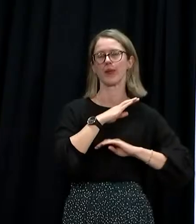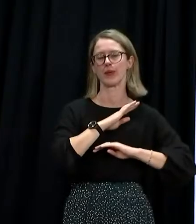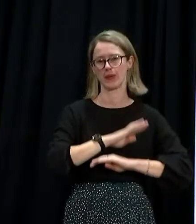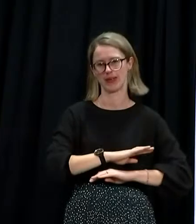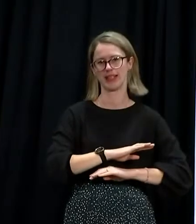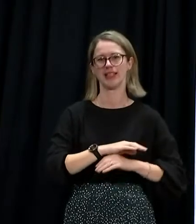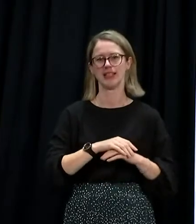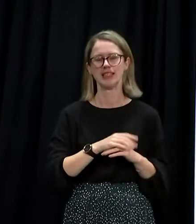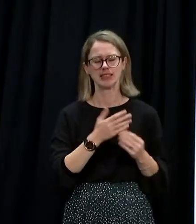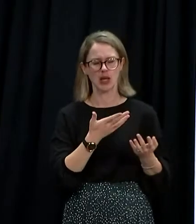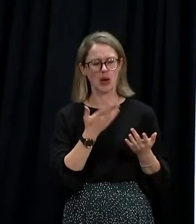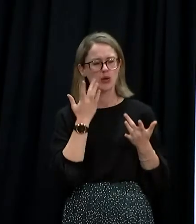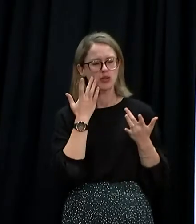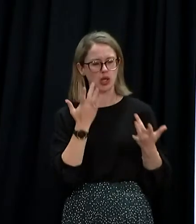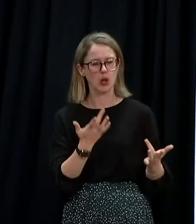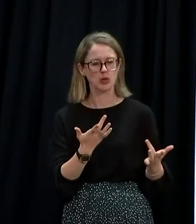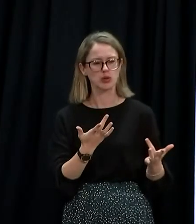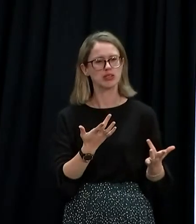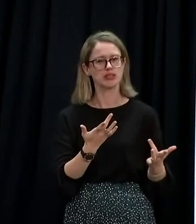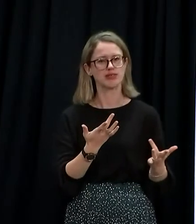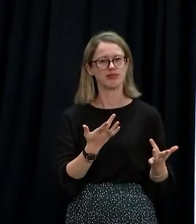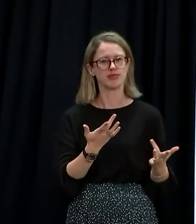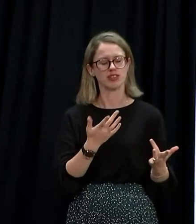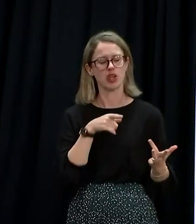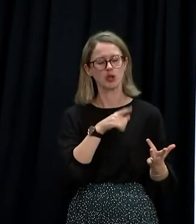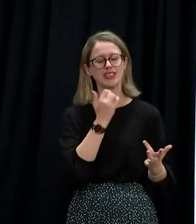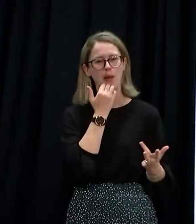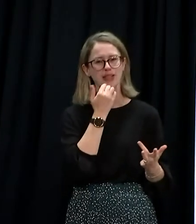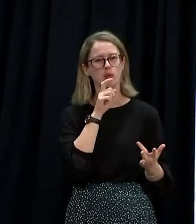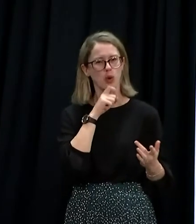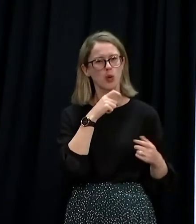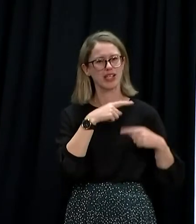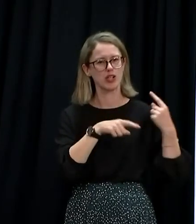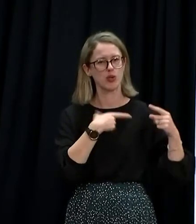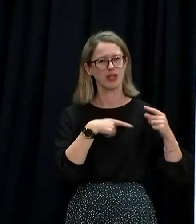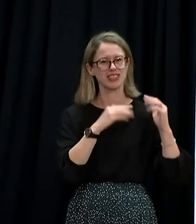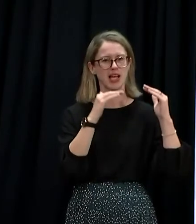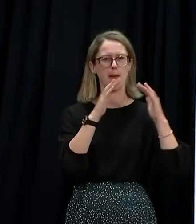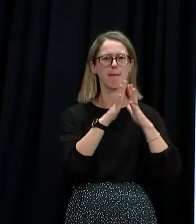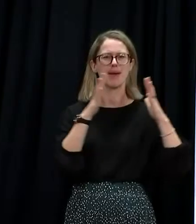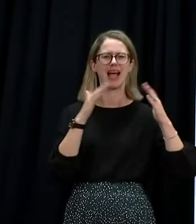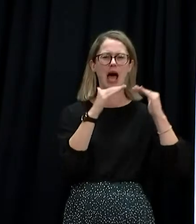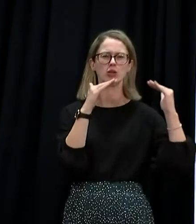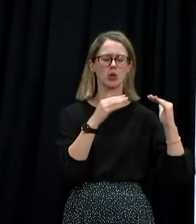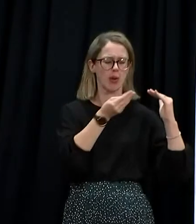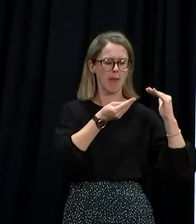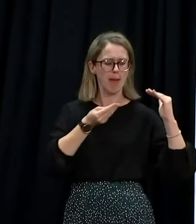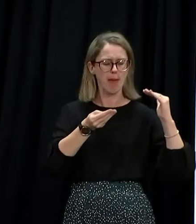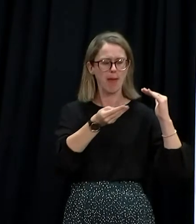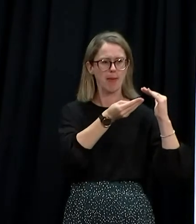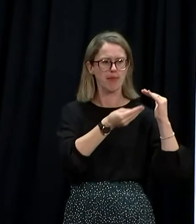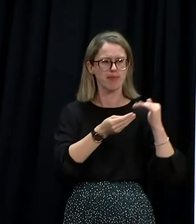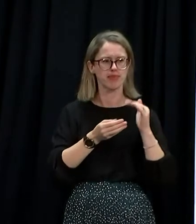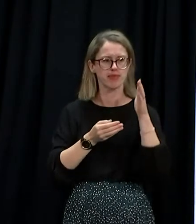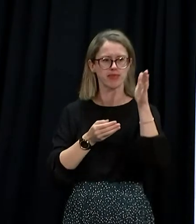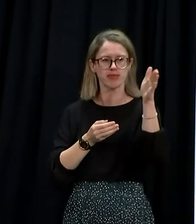an idea that we do still expect to keep seeing those numbers. We still expect to keep seeing that tail. I'm going to give a bit more detail about those